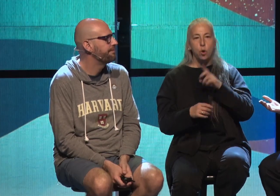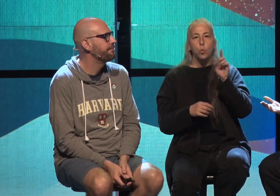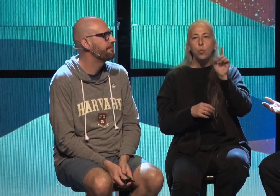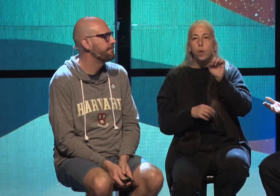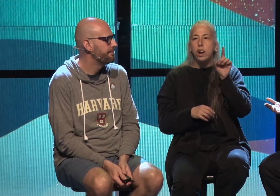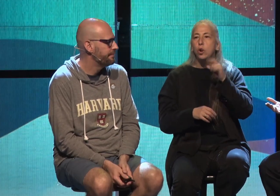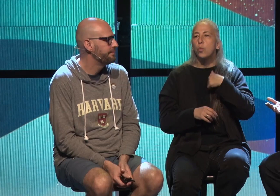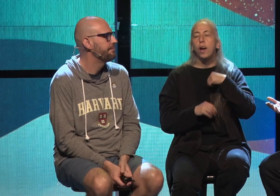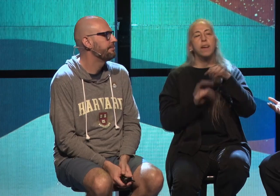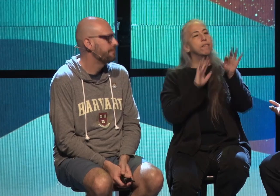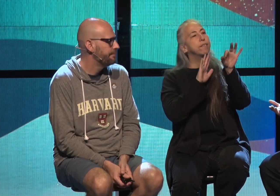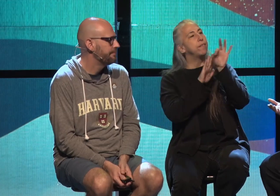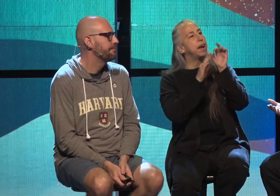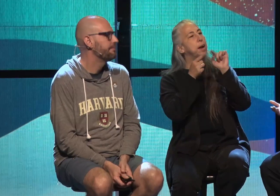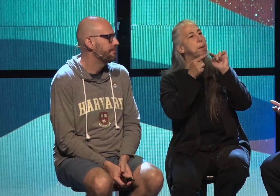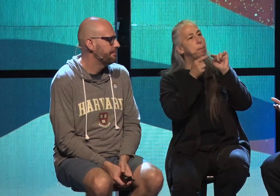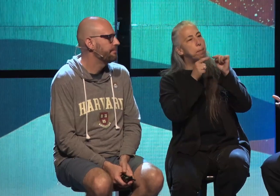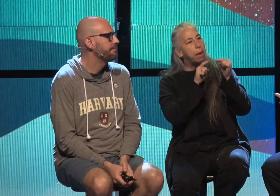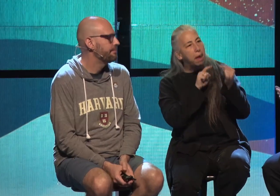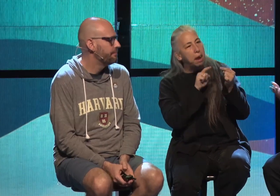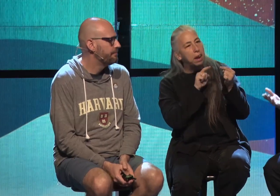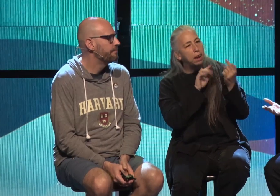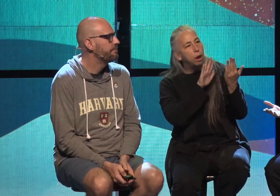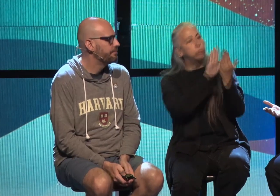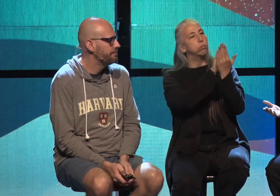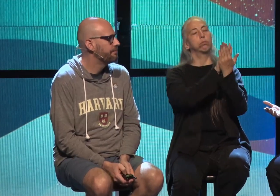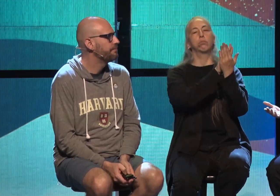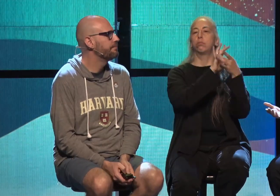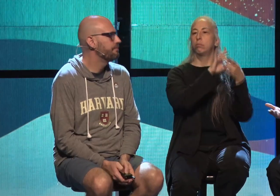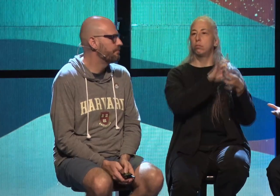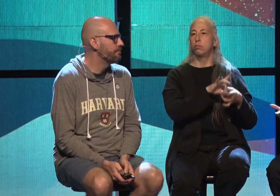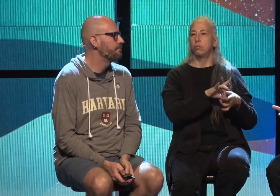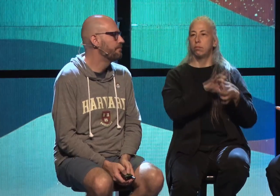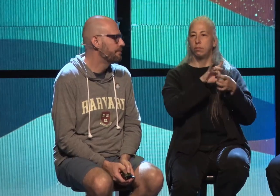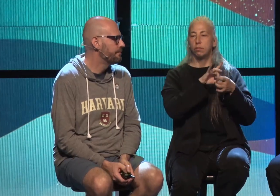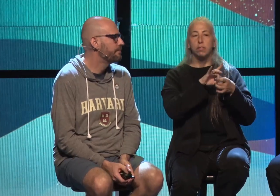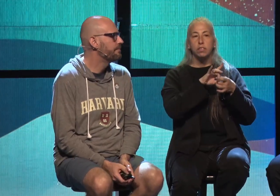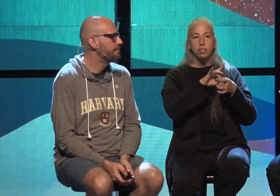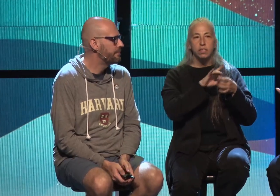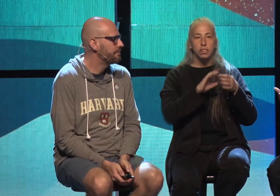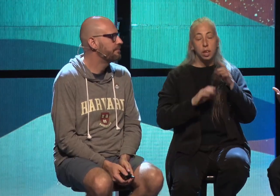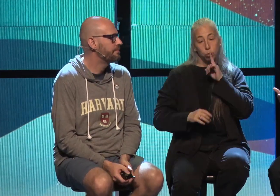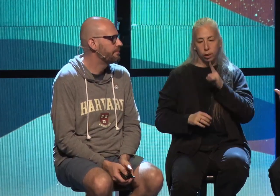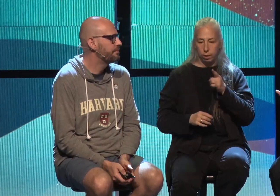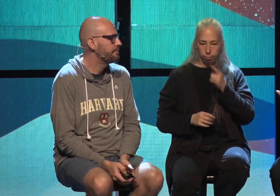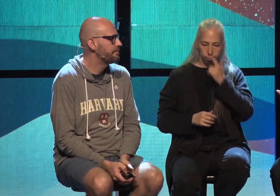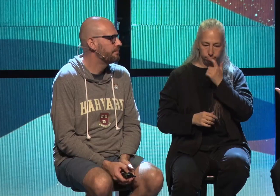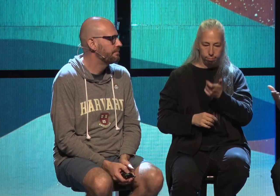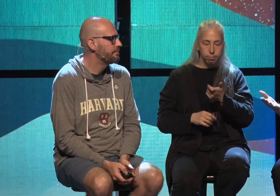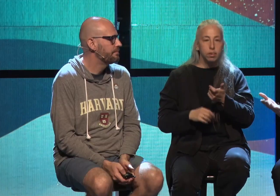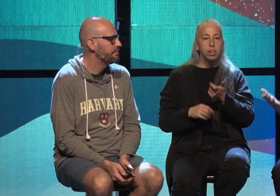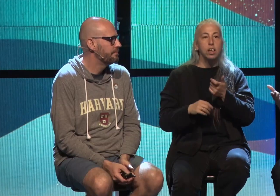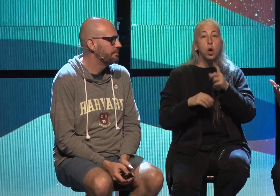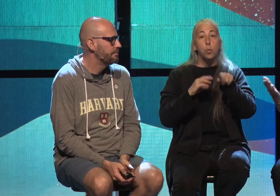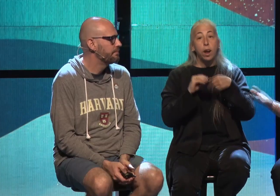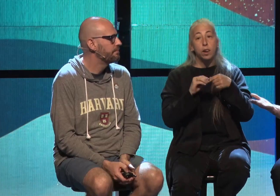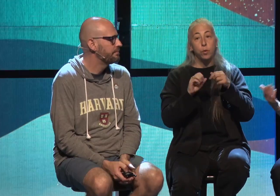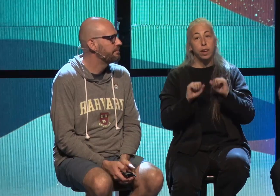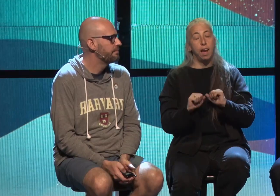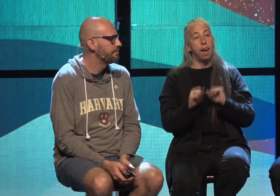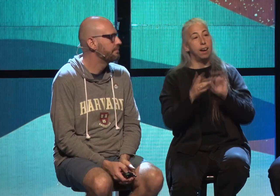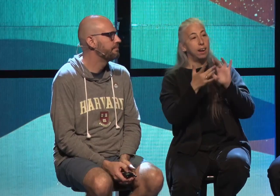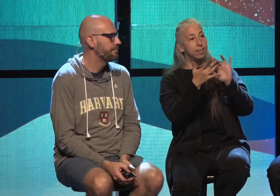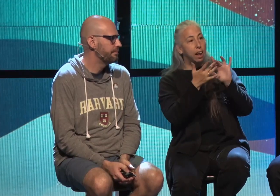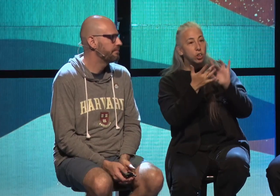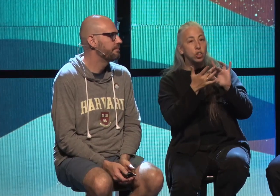is, proximity to pain? It's kind of paradoxical, but when we can touch on others'